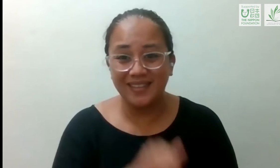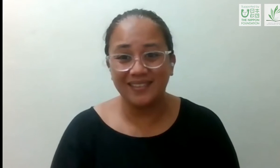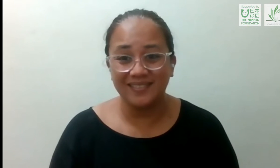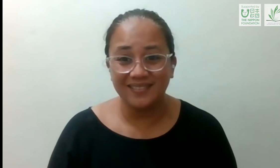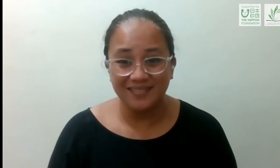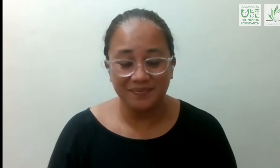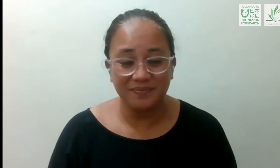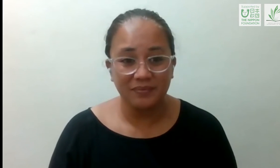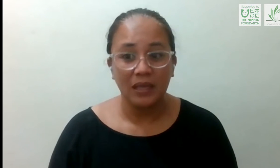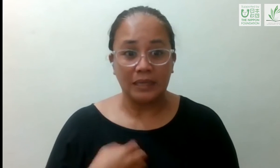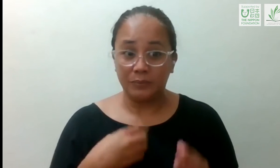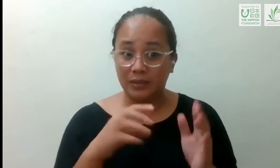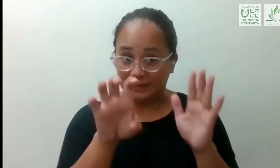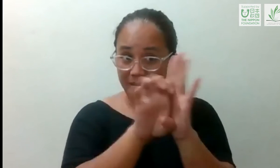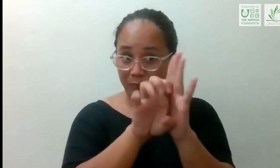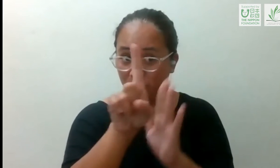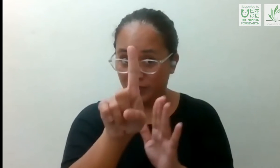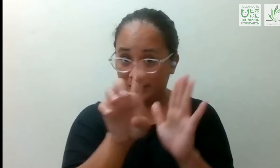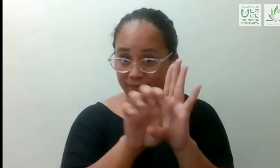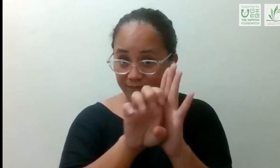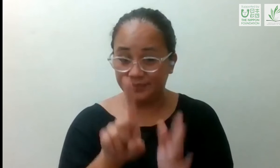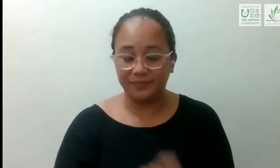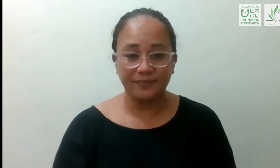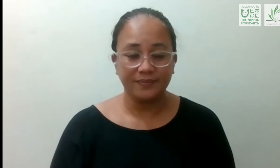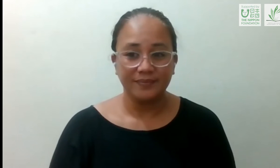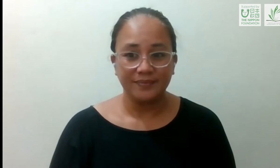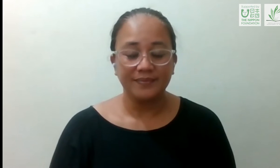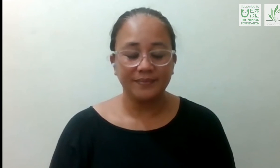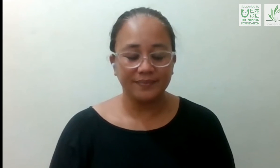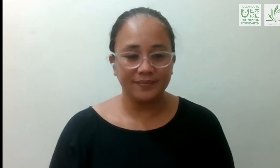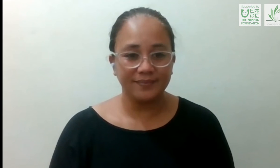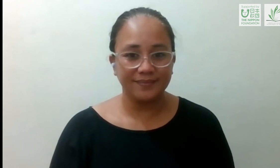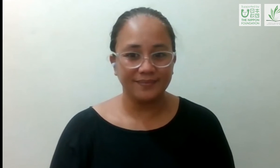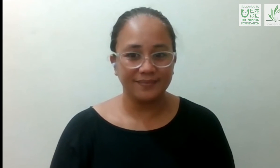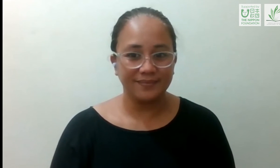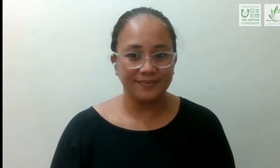Okay, let me give you another example. Okay, in